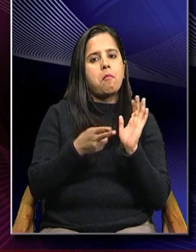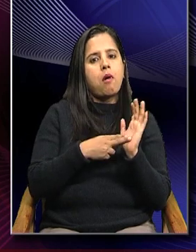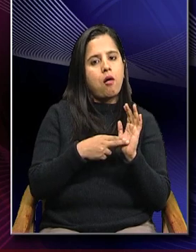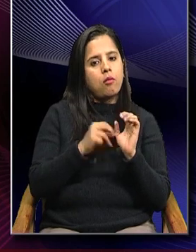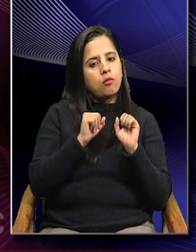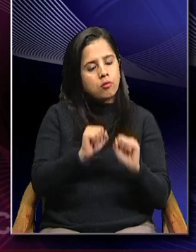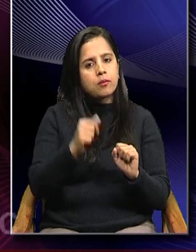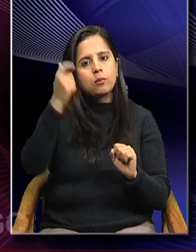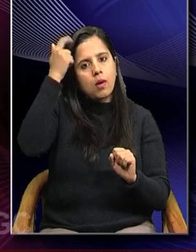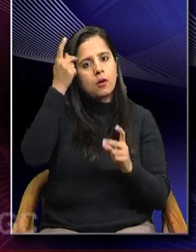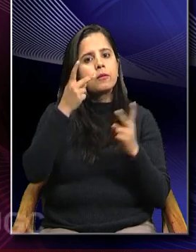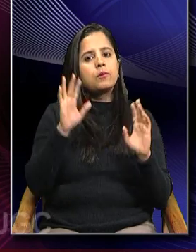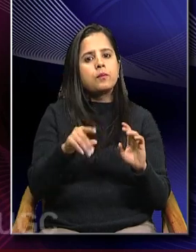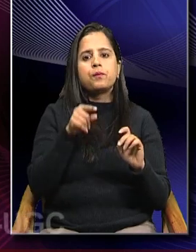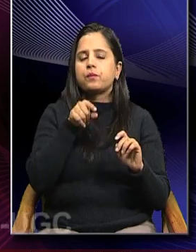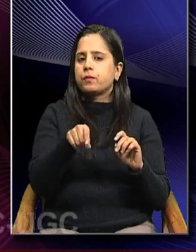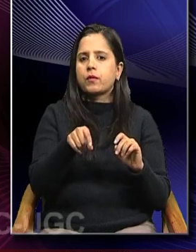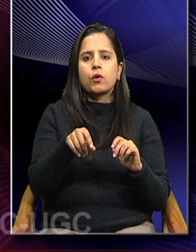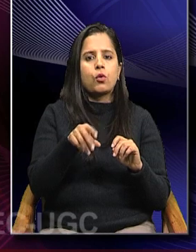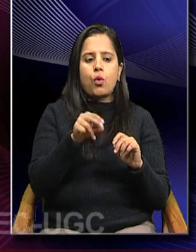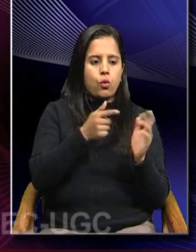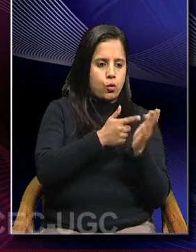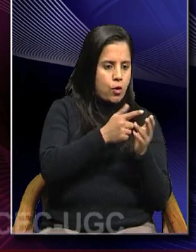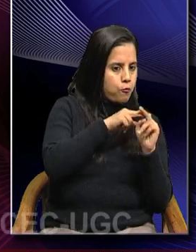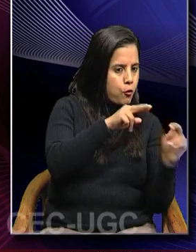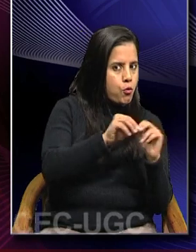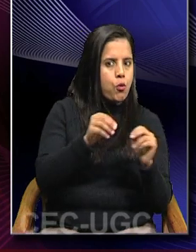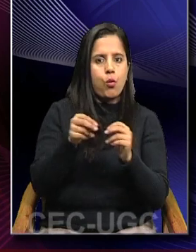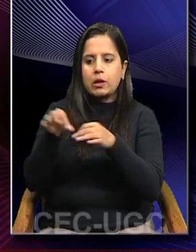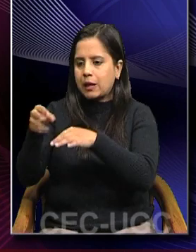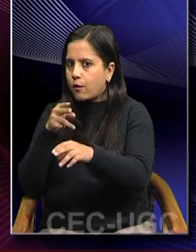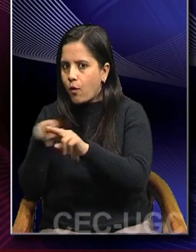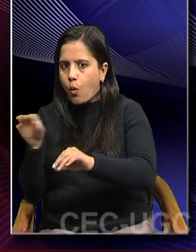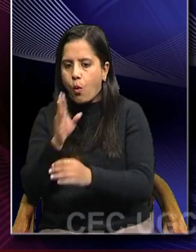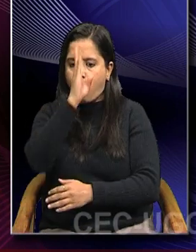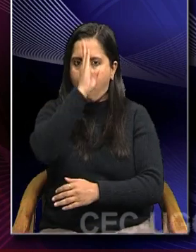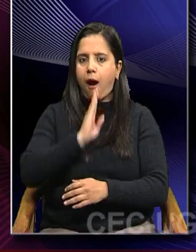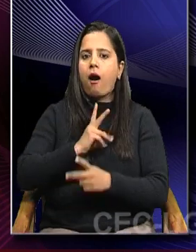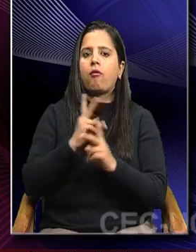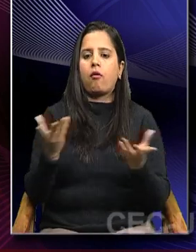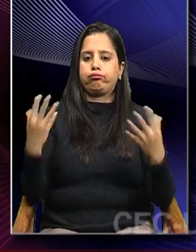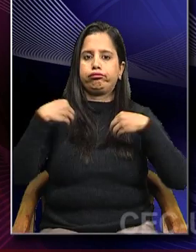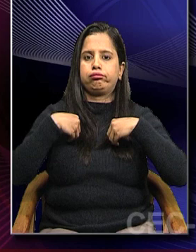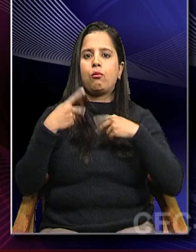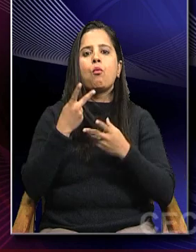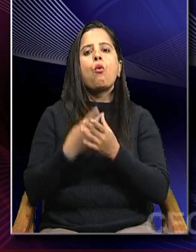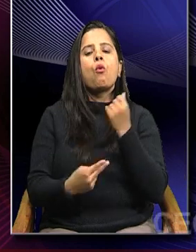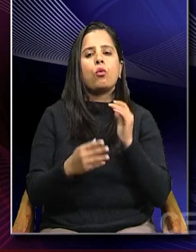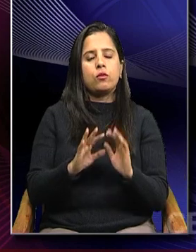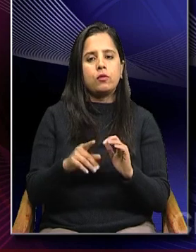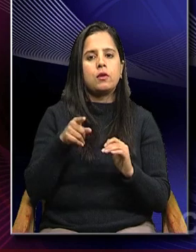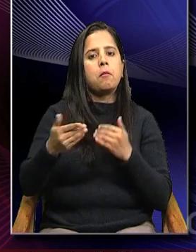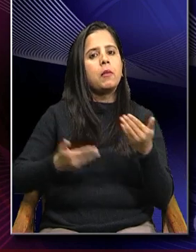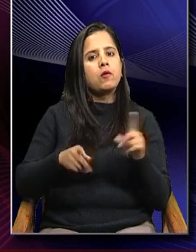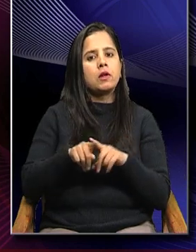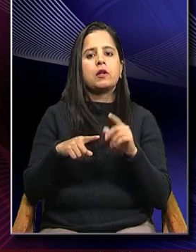mindset, where they are not completely rural, neither they are completely rural nor they are completely urban. So, they are actually behaving